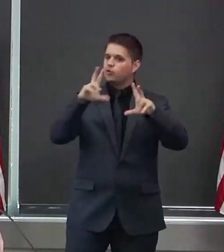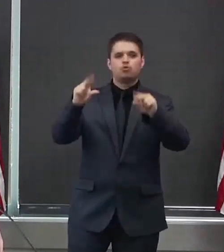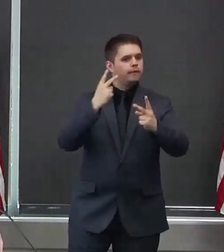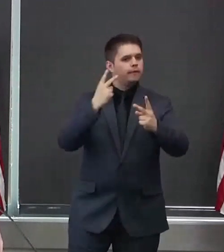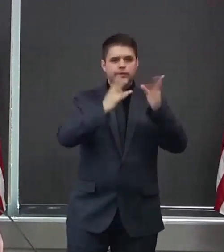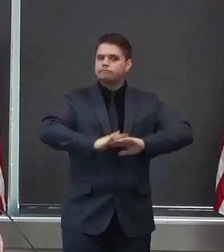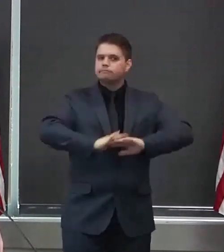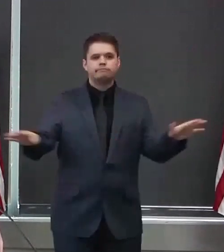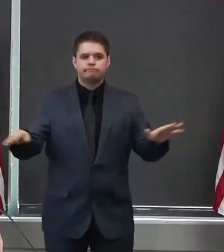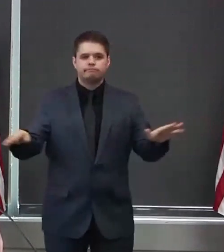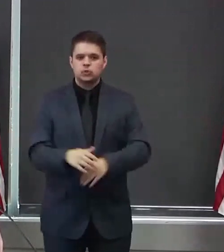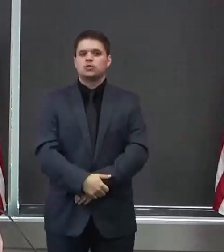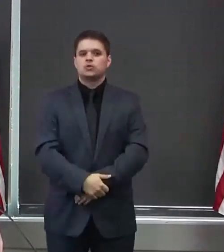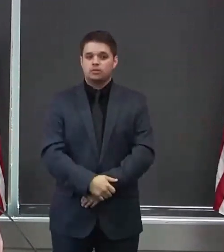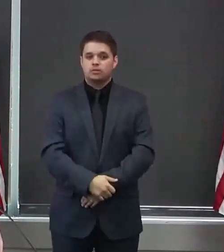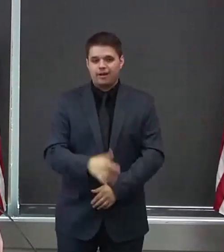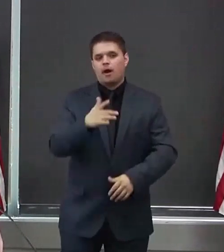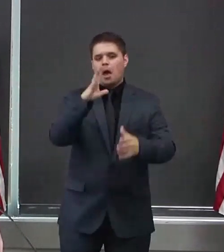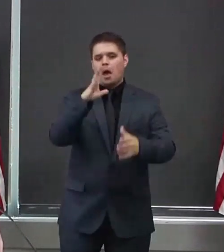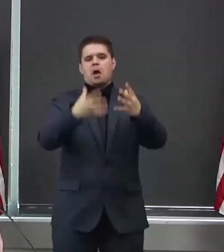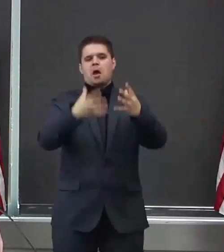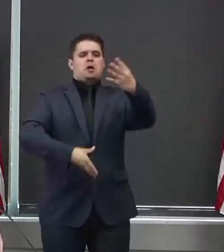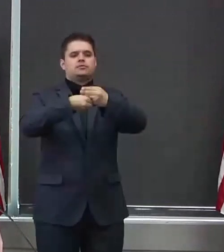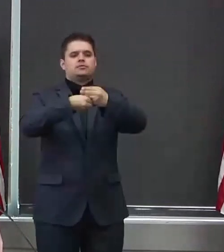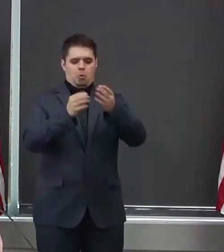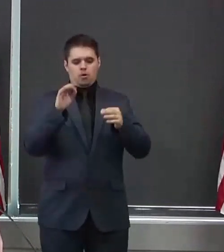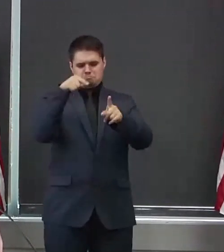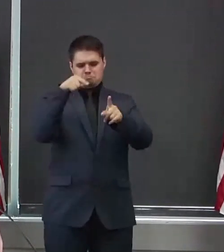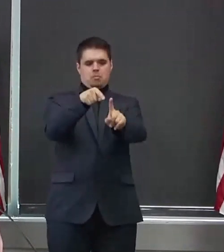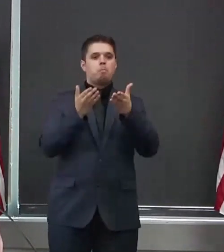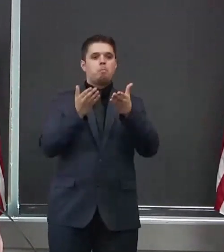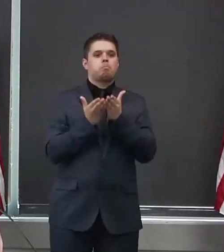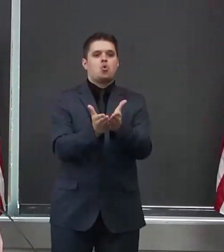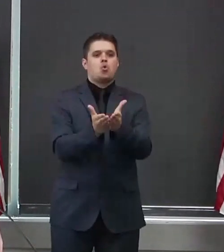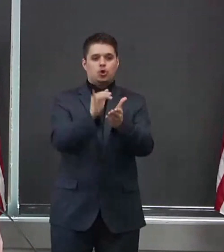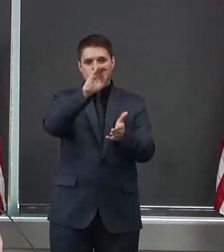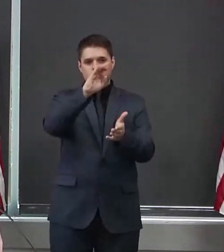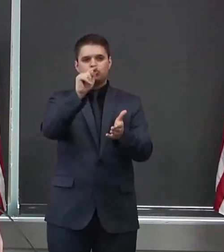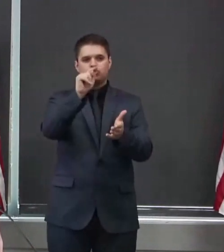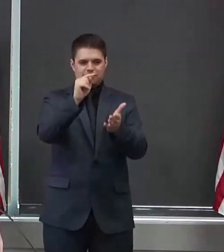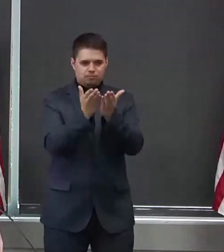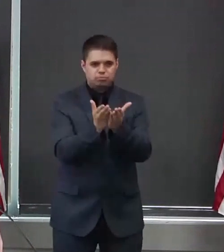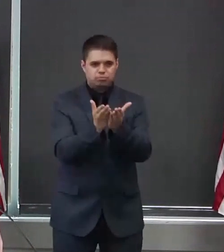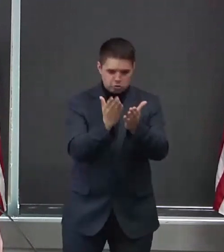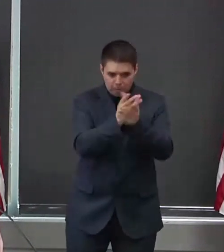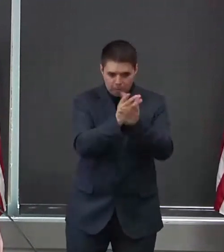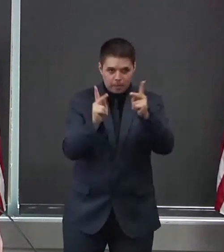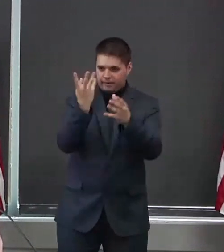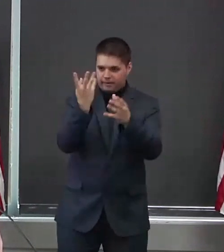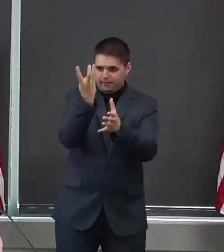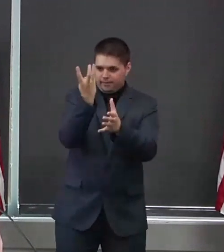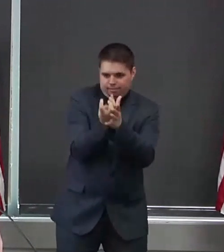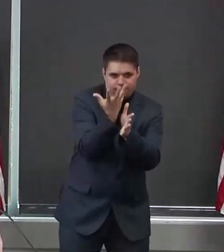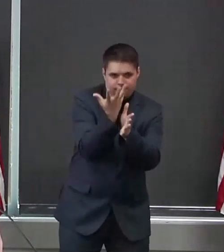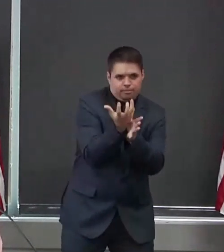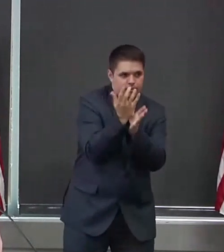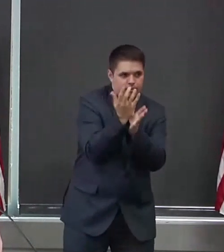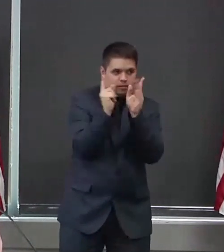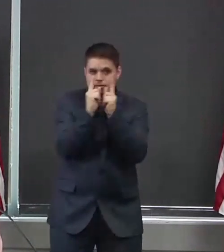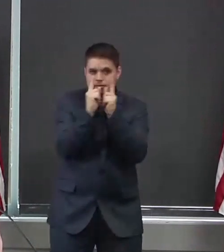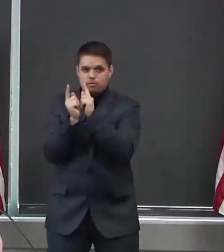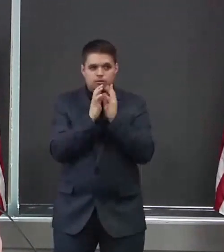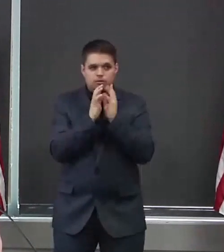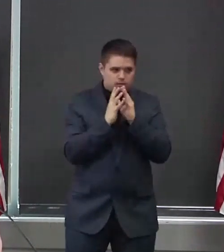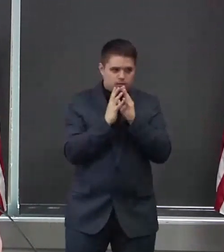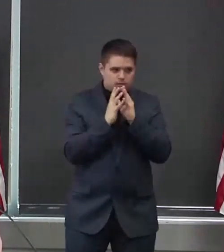there. It is hard to maintain physical distance in a small space. So we encourage, sanitizing spaces before people get